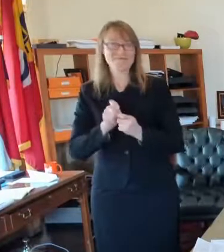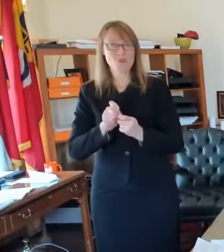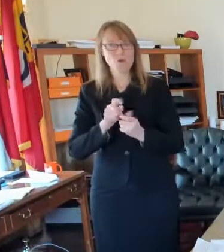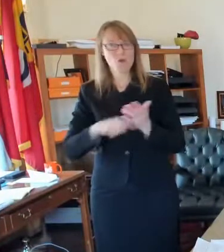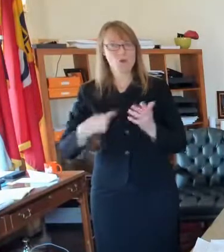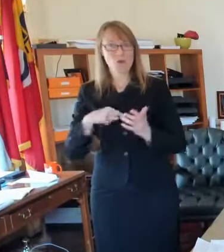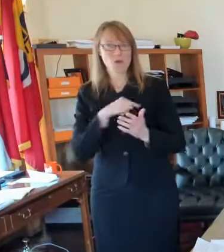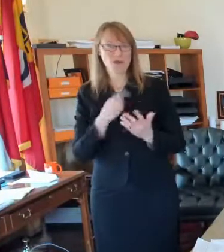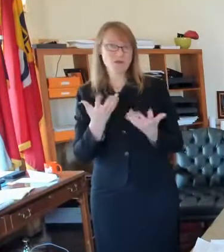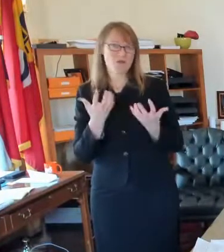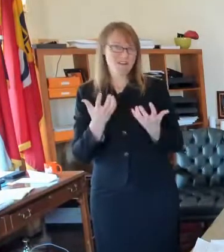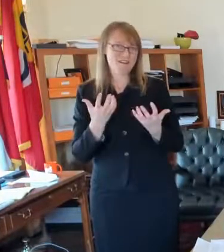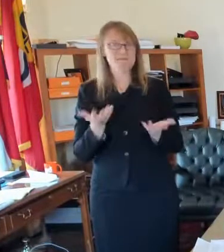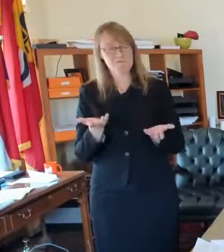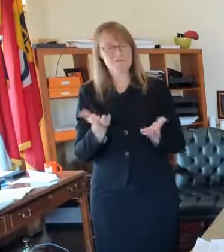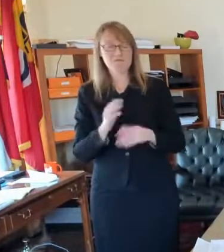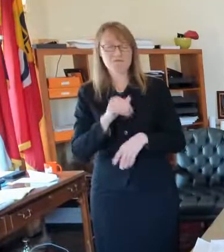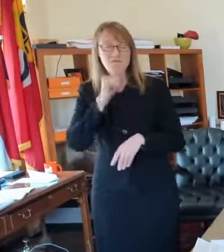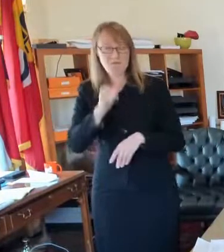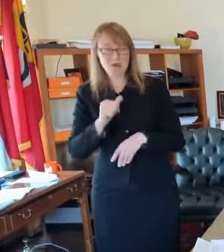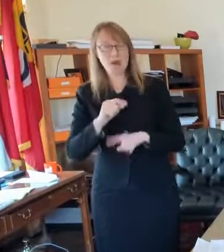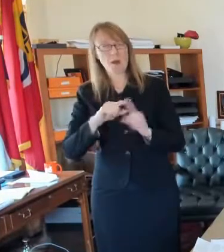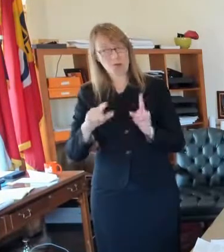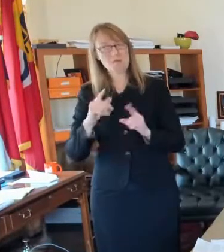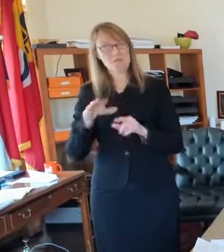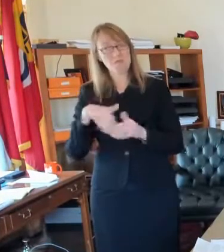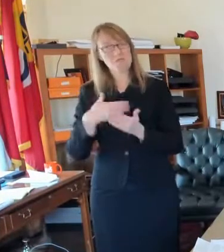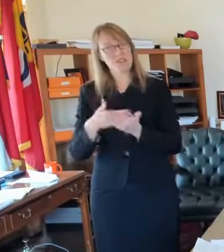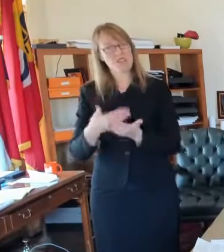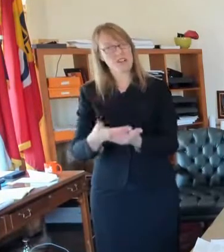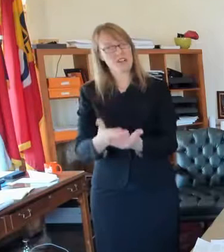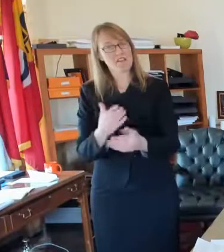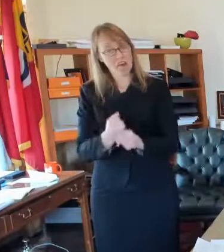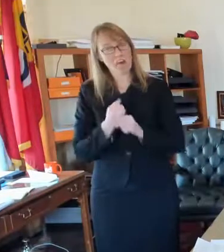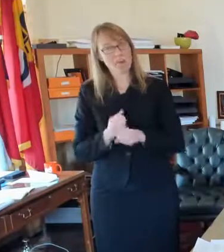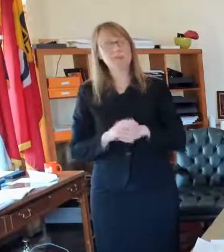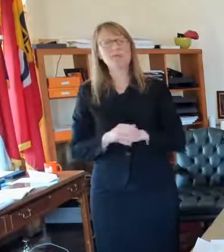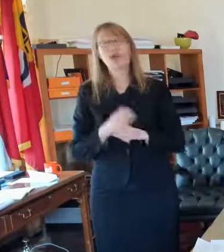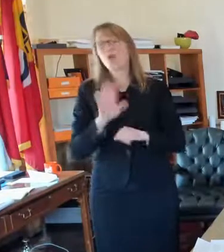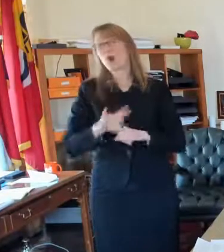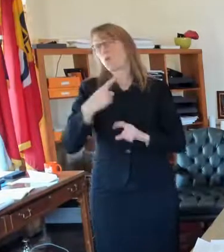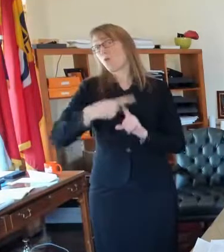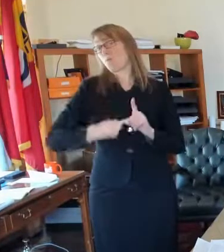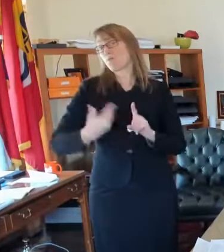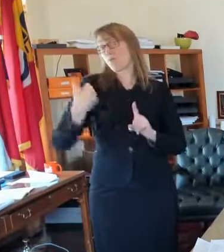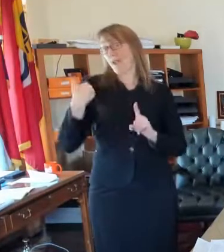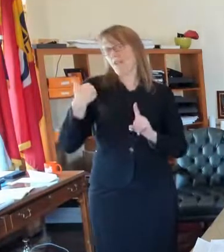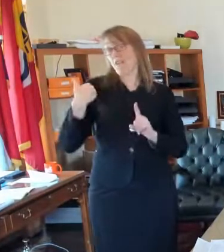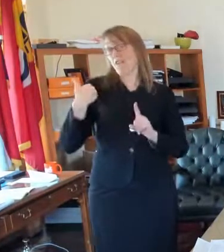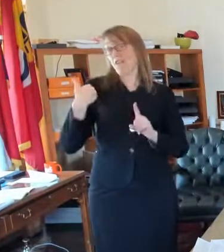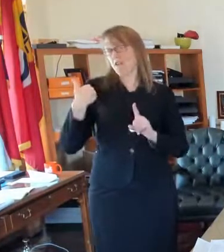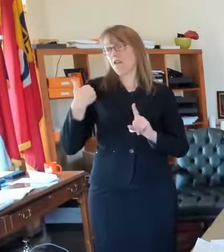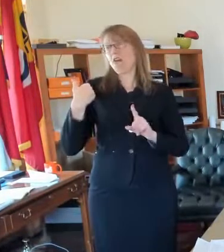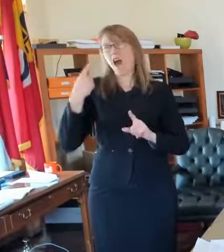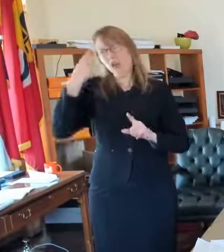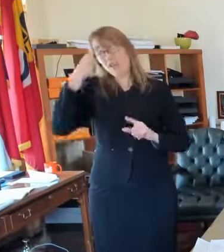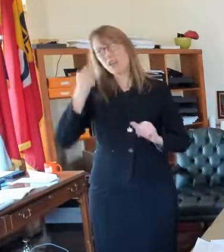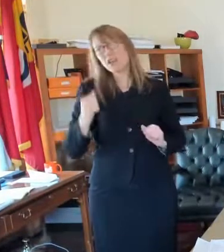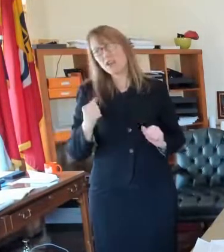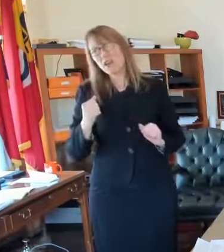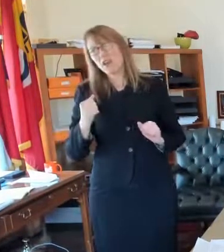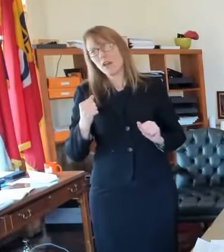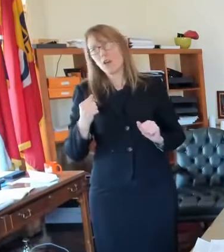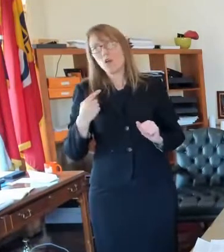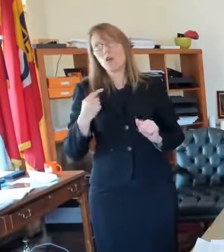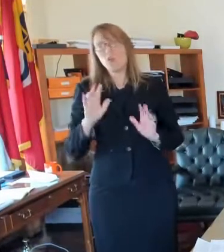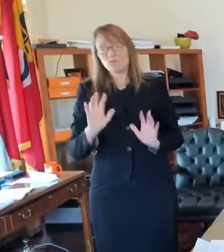the announcements of the vaccine about a month ago now, close to a month ago, I think we continue